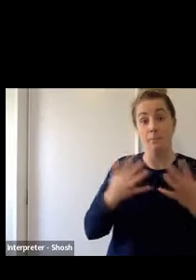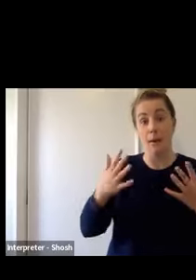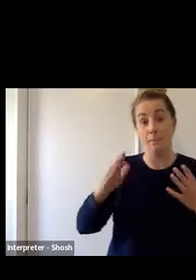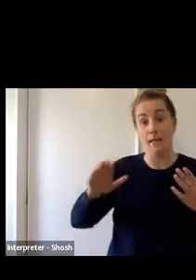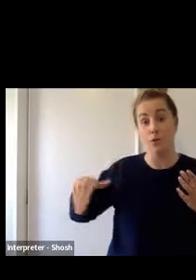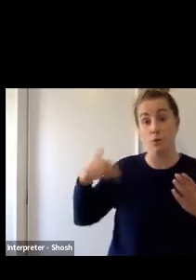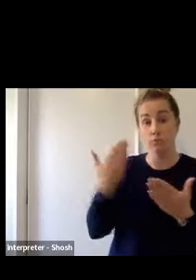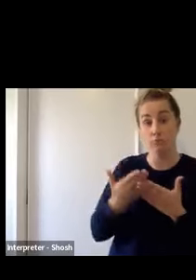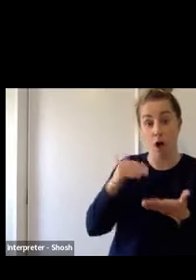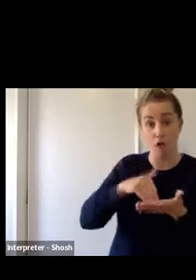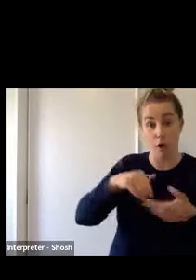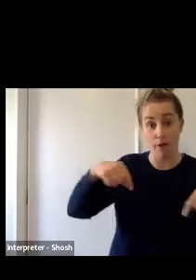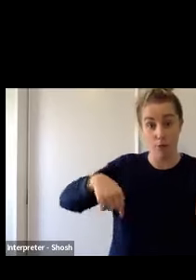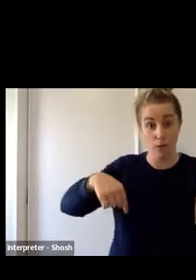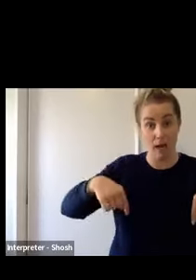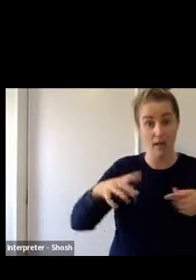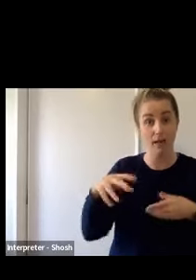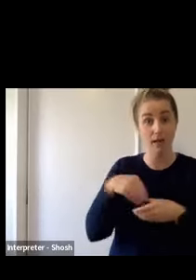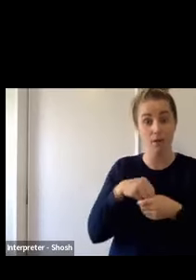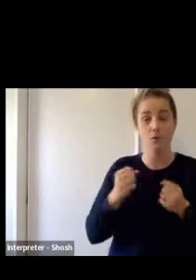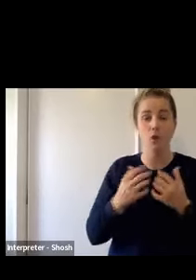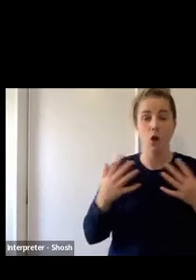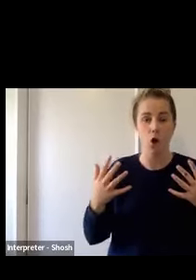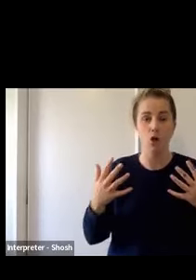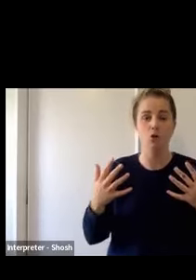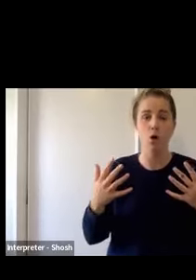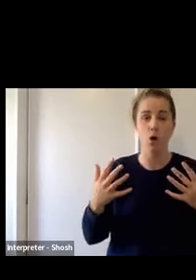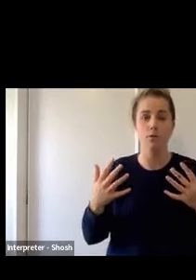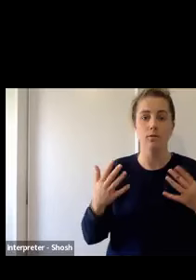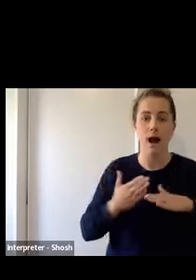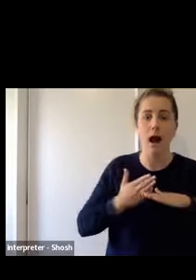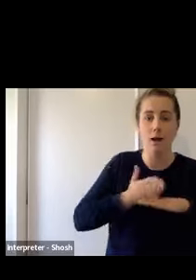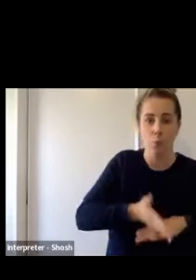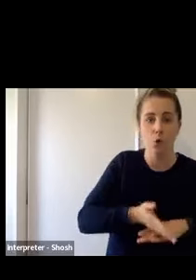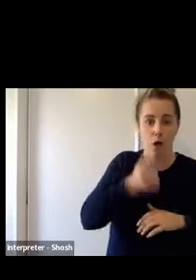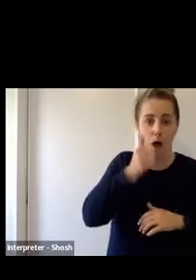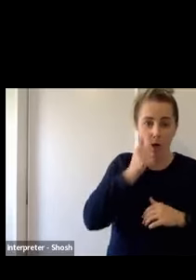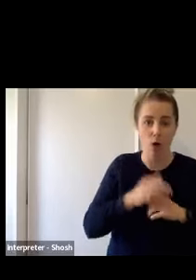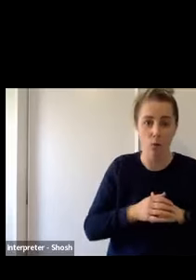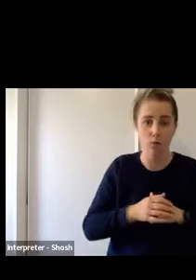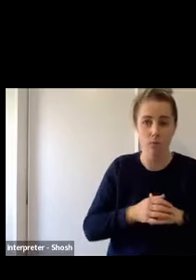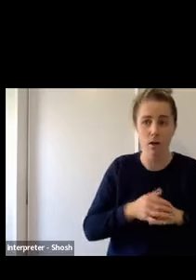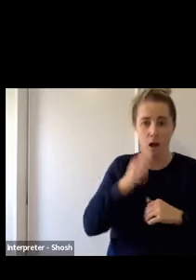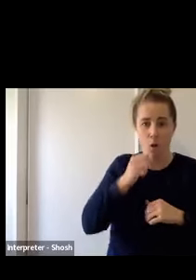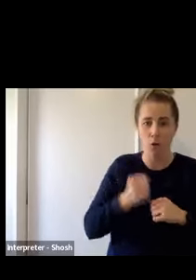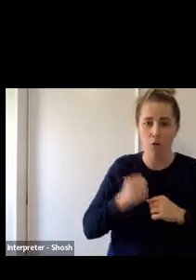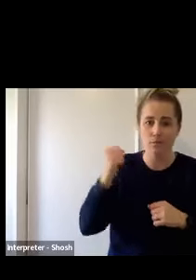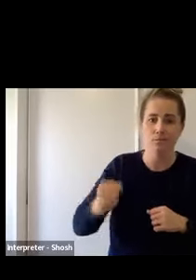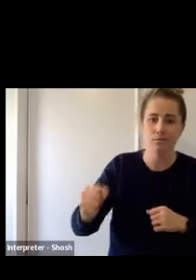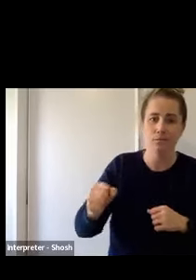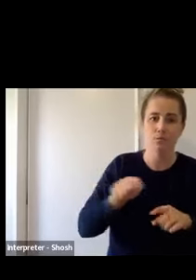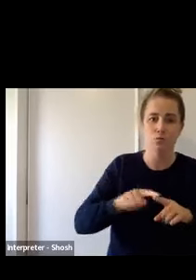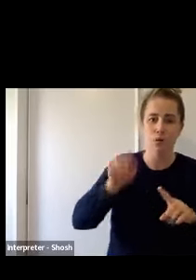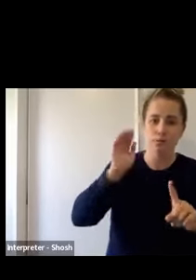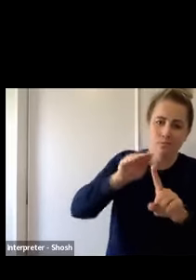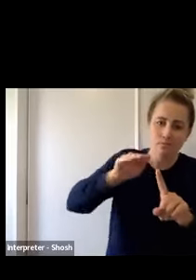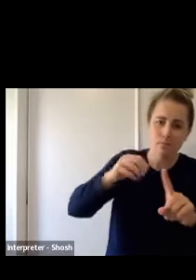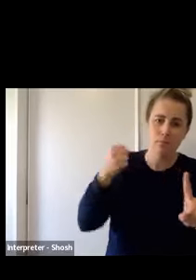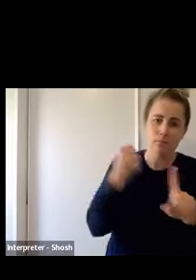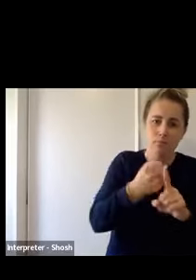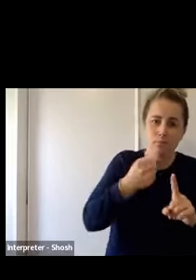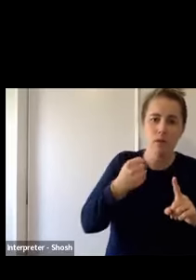here today involved a lot of hard work, a lot of banging the table when necessary. And I also